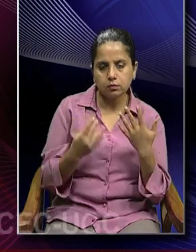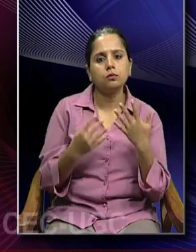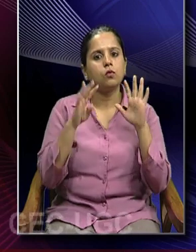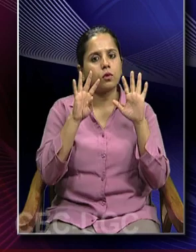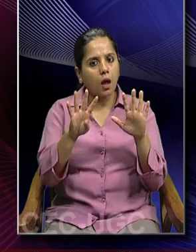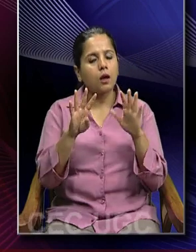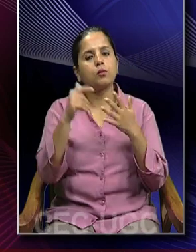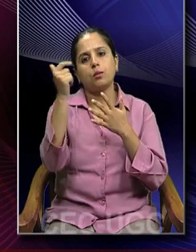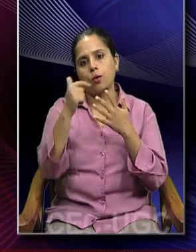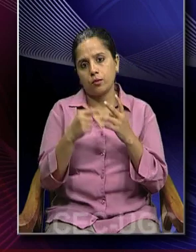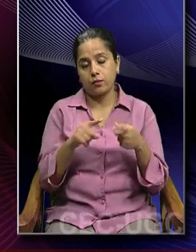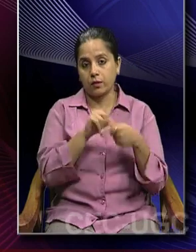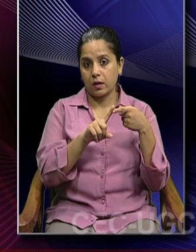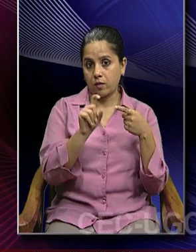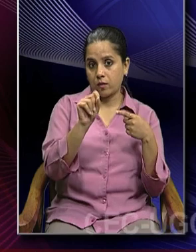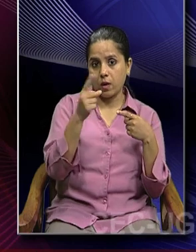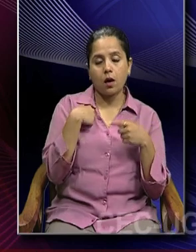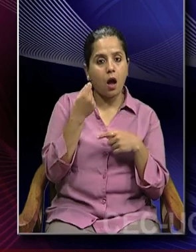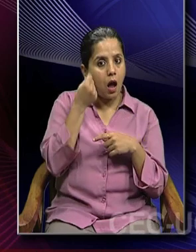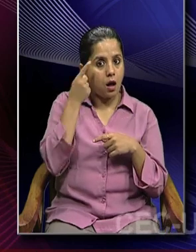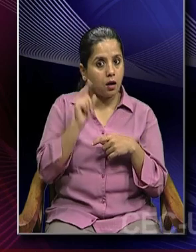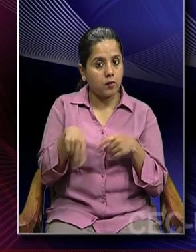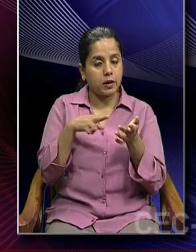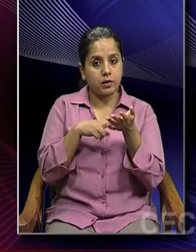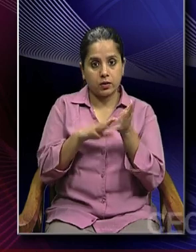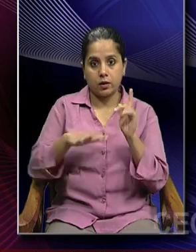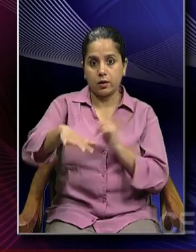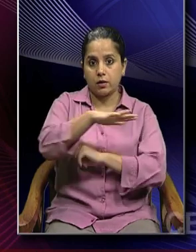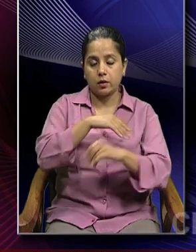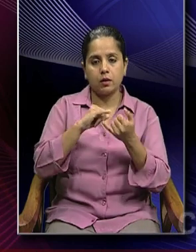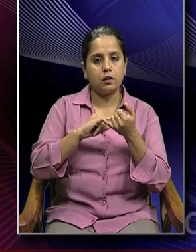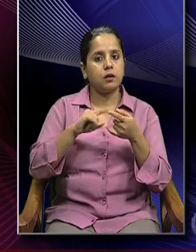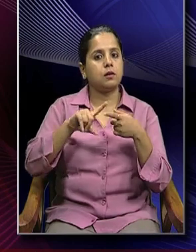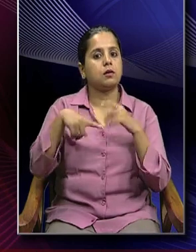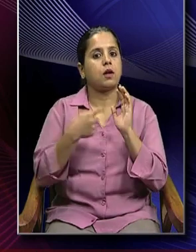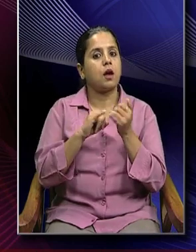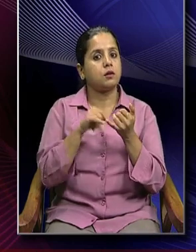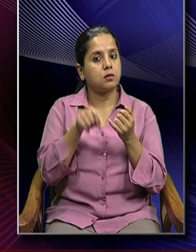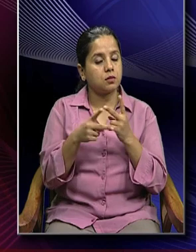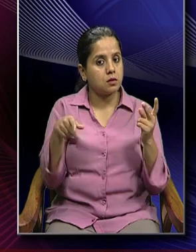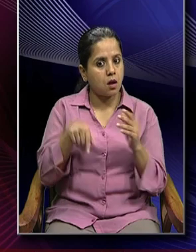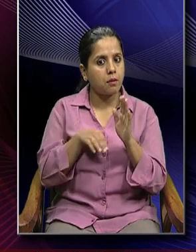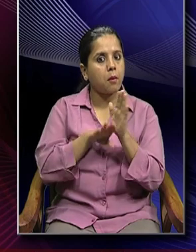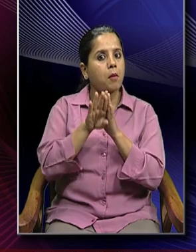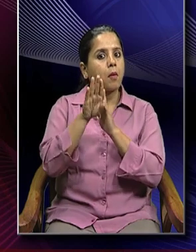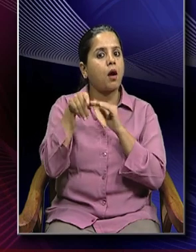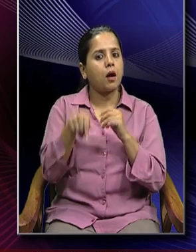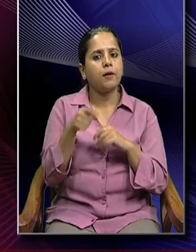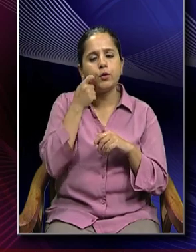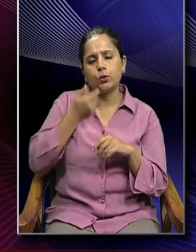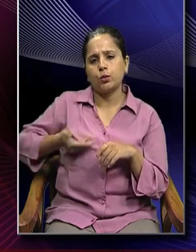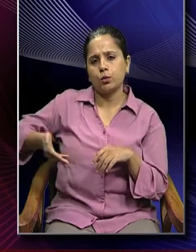approach. So, first is understanding the nature of sector's development matrix. It is just like understanding the nature of a human